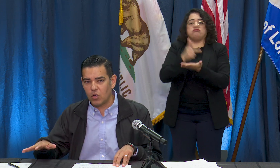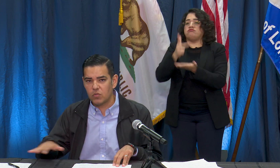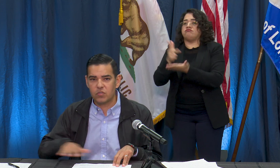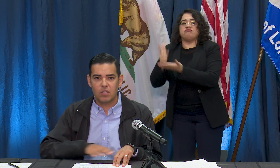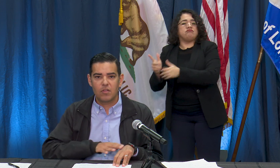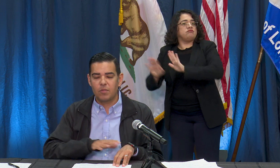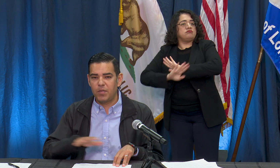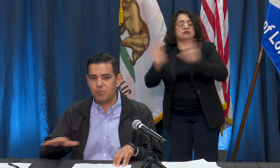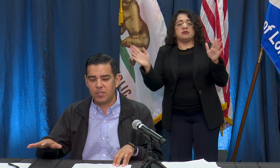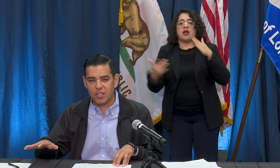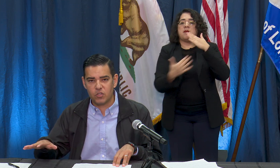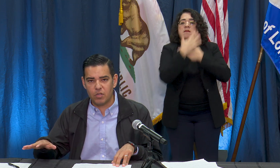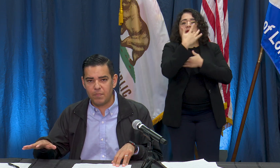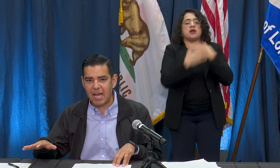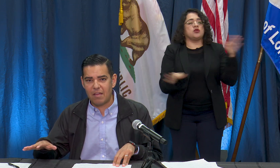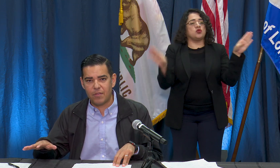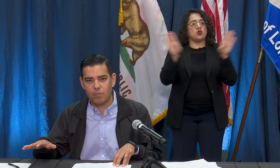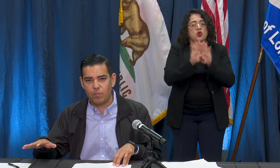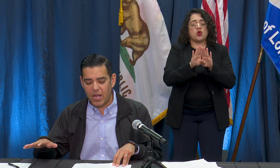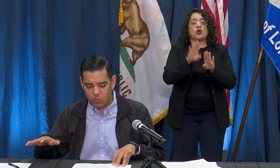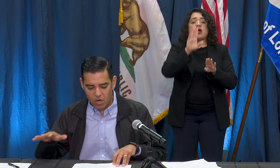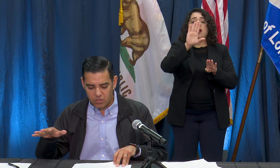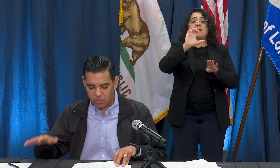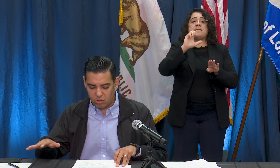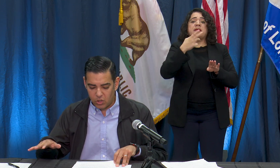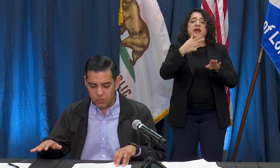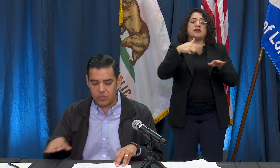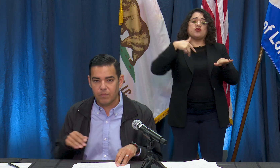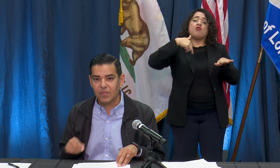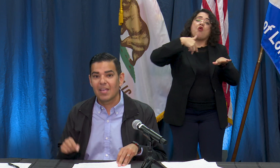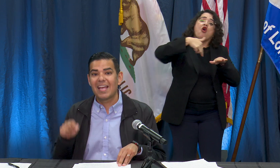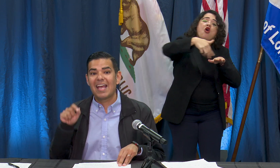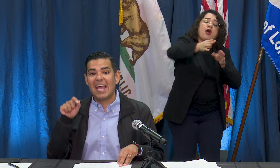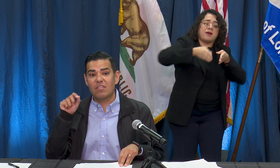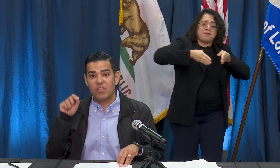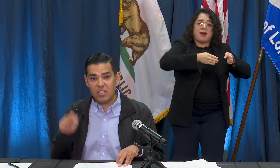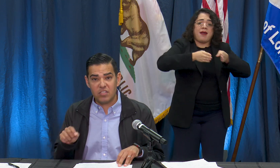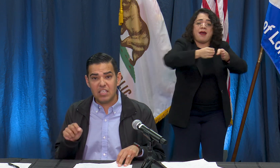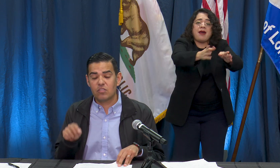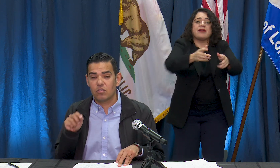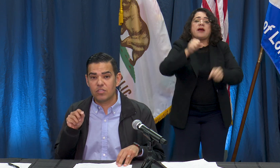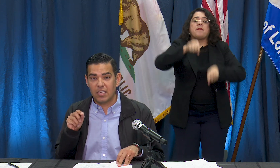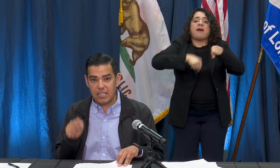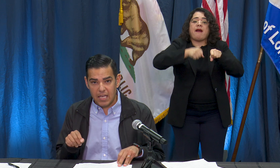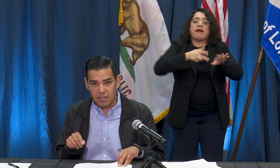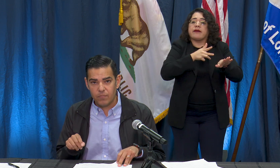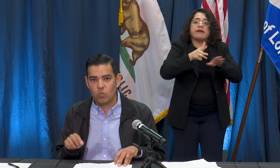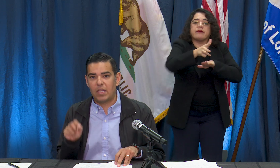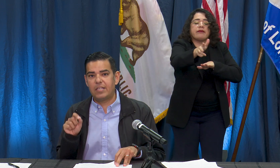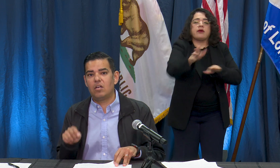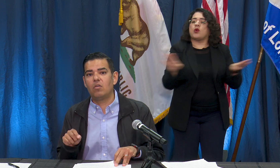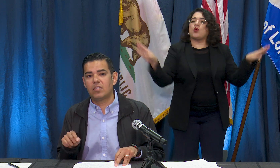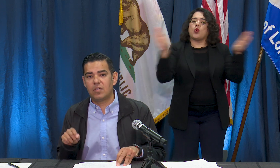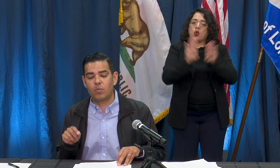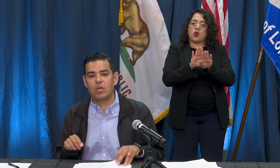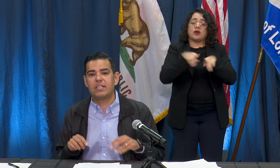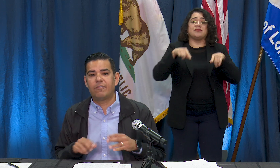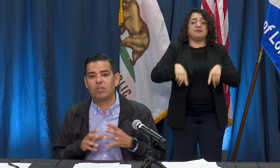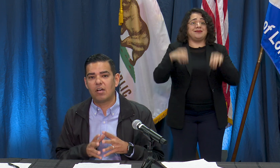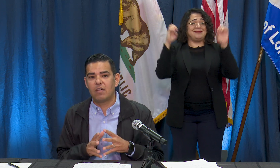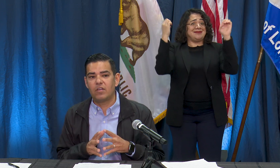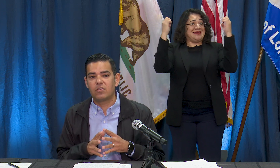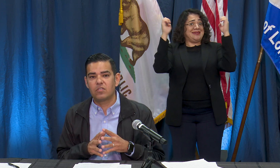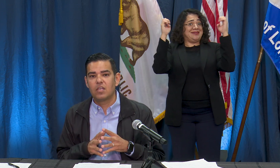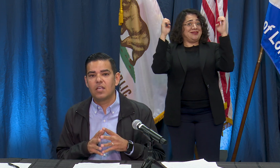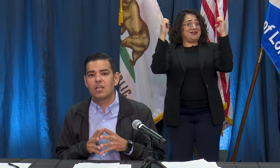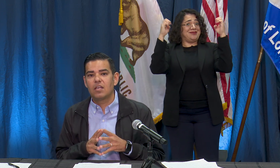are closed. The beach pedestrian path and bikeway are still closed. And this Easter Sunday, while I know it's an important day